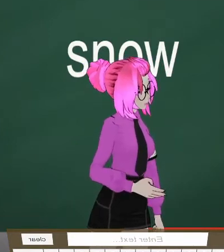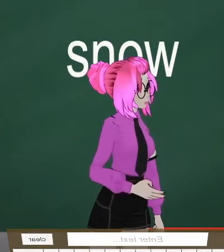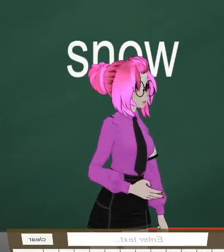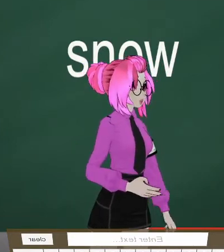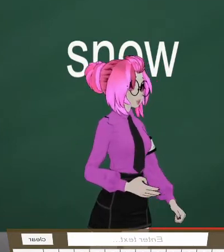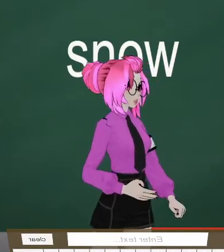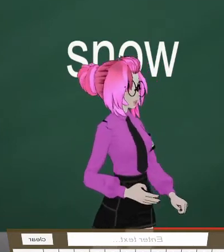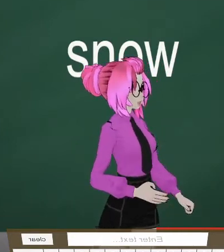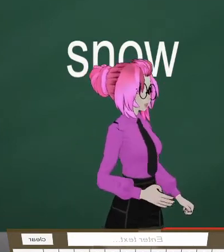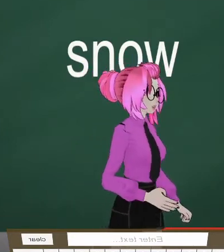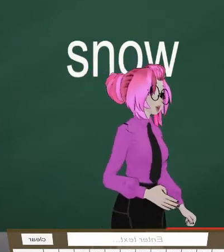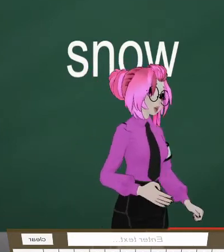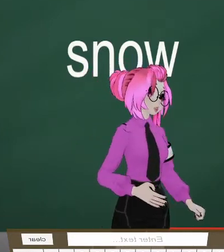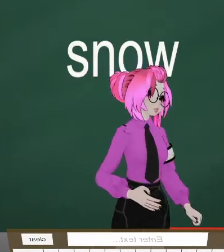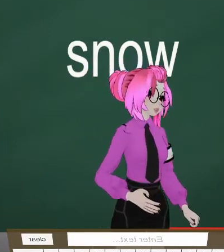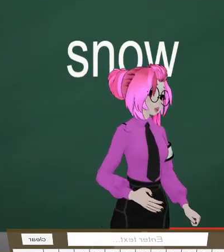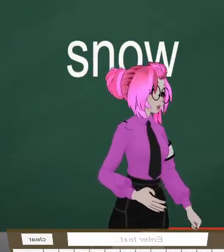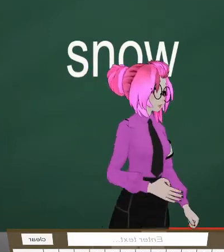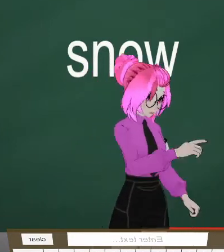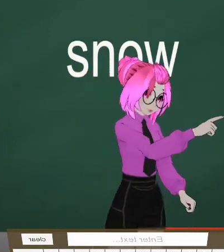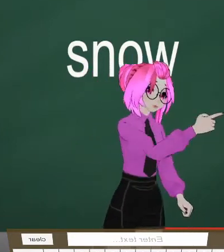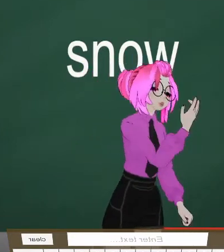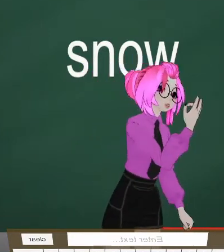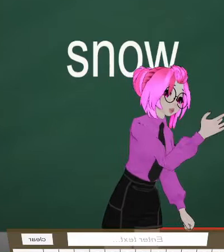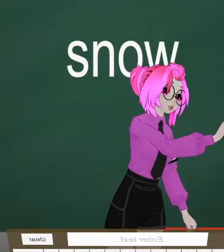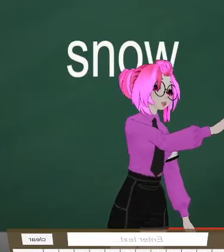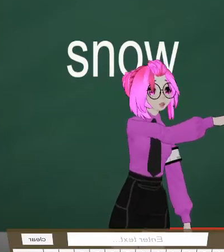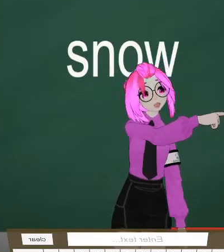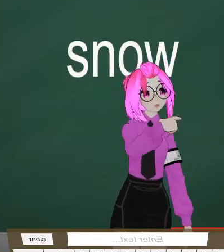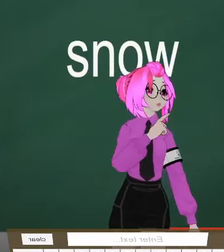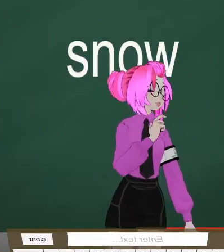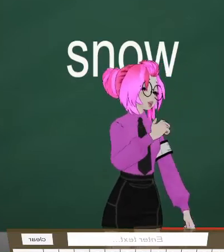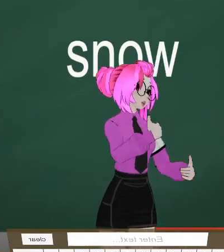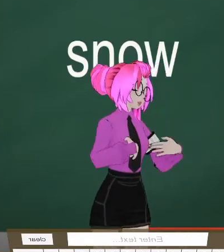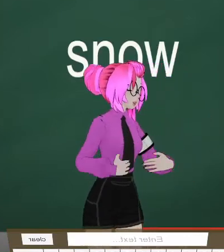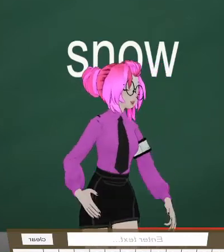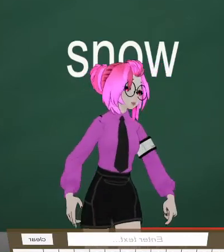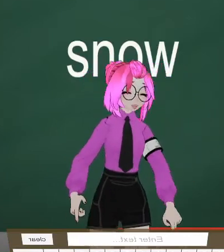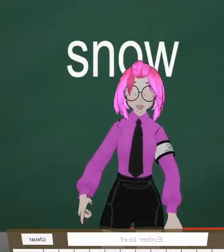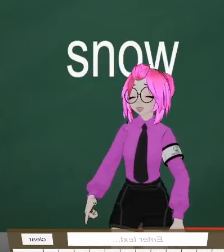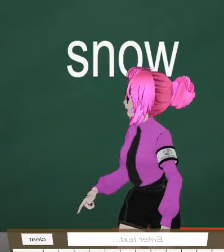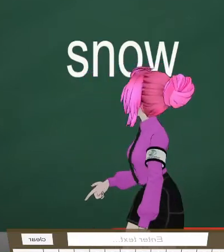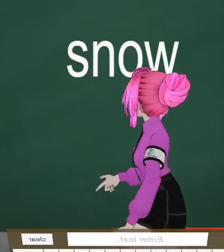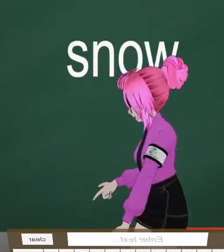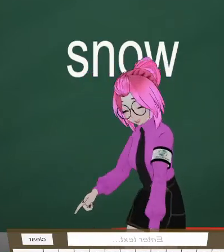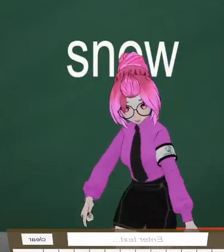i live in new jersey so i have snow you're lucky oh you don't have it all right